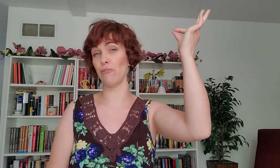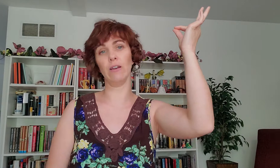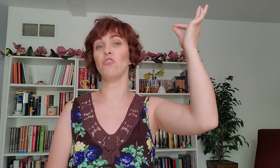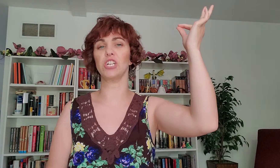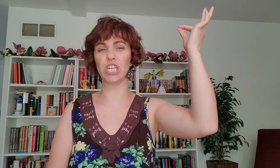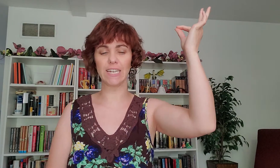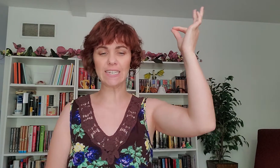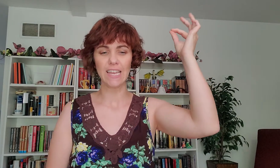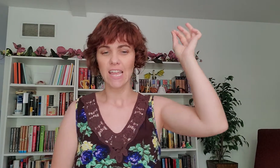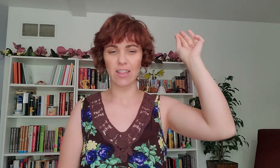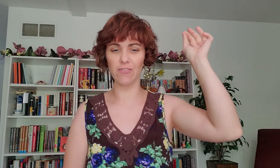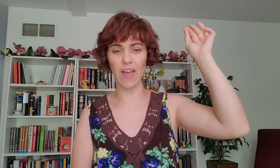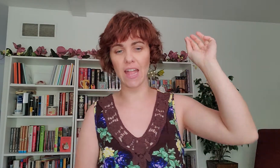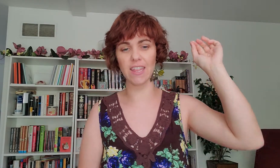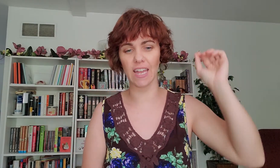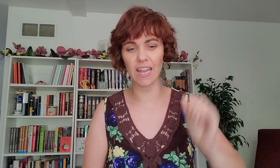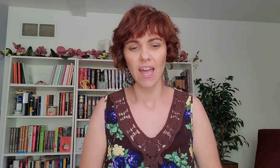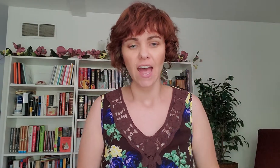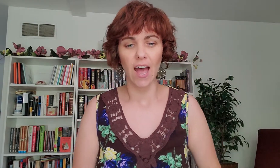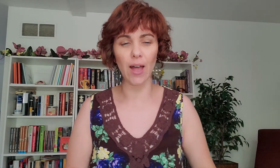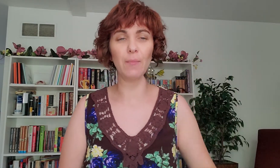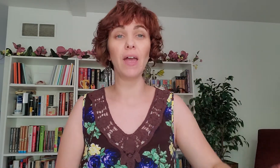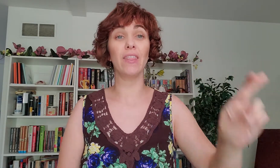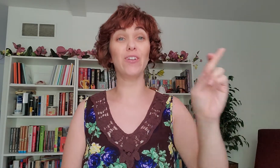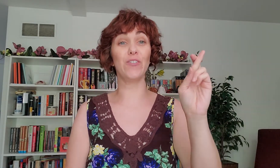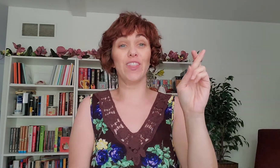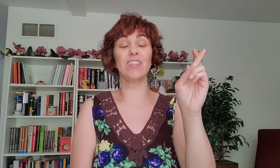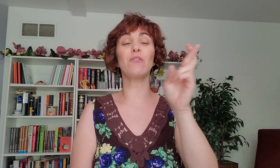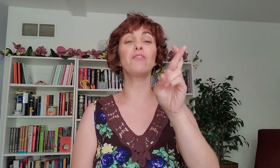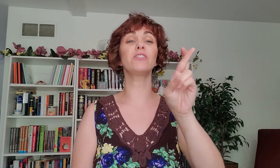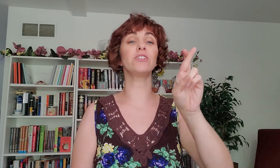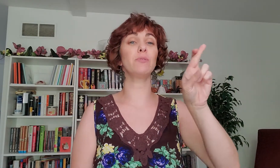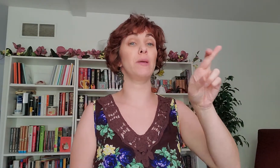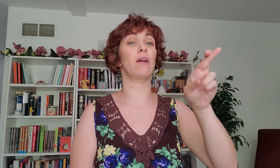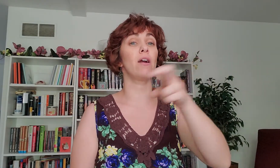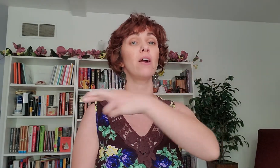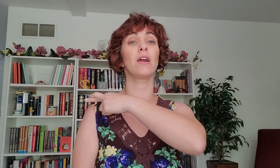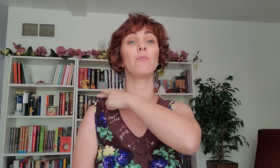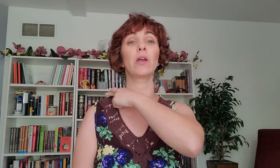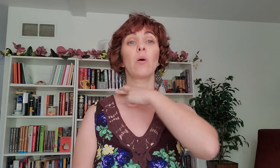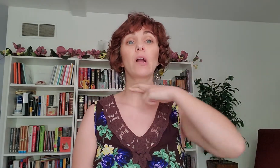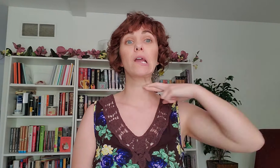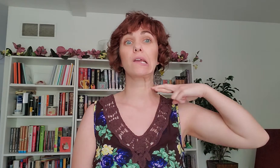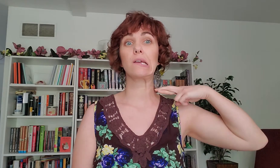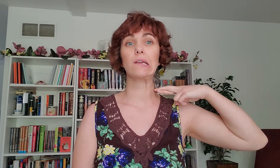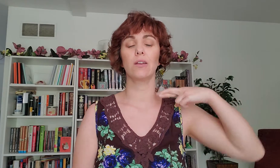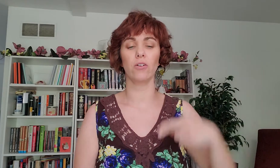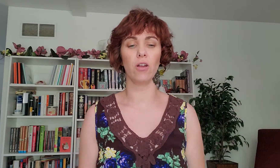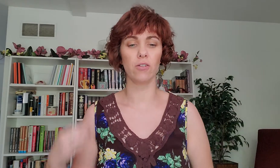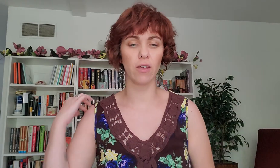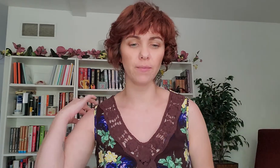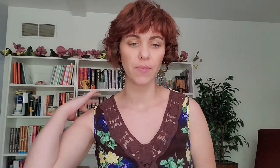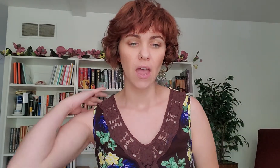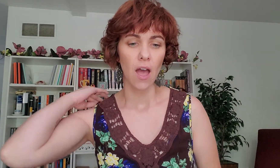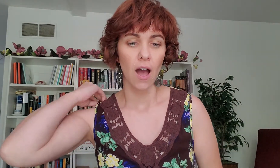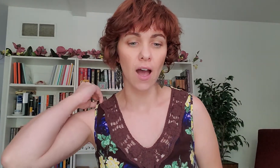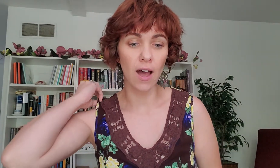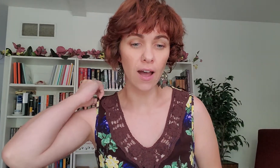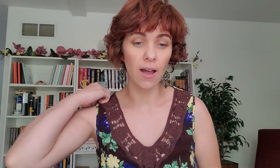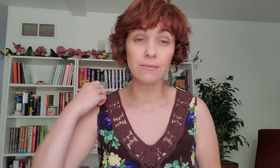flourish it. It's fancy. And then for this revolution, we make our R, and we go across our hip.